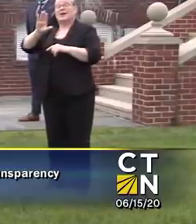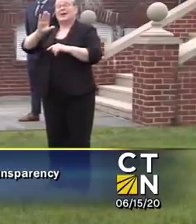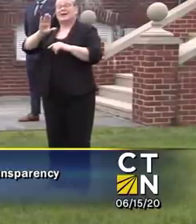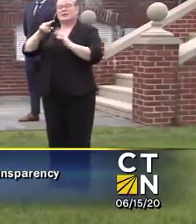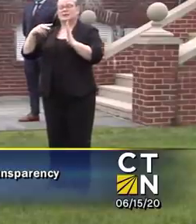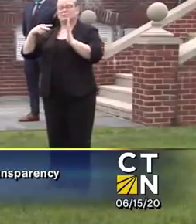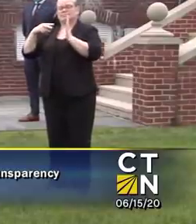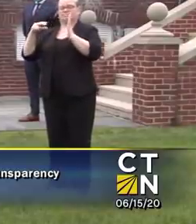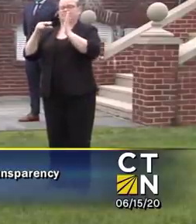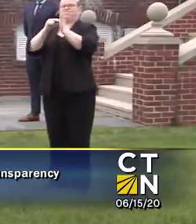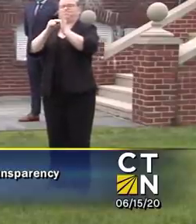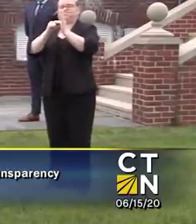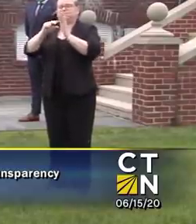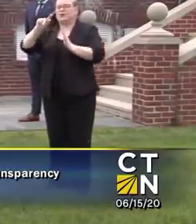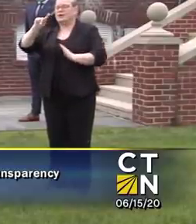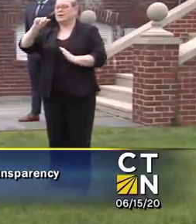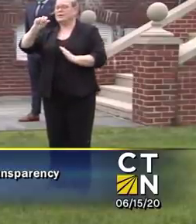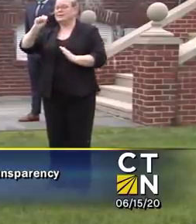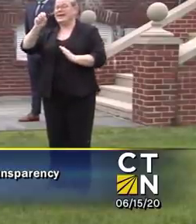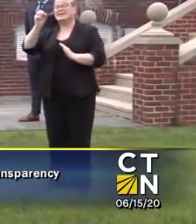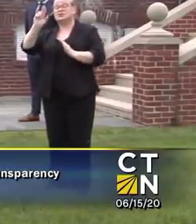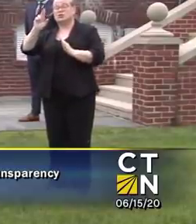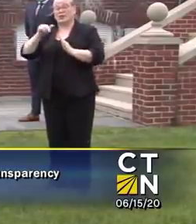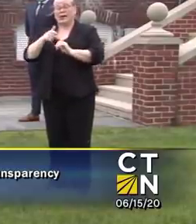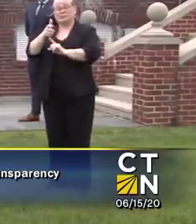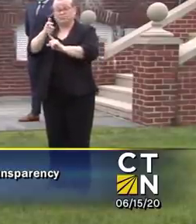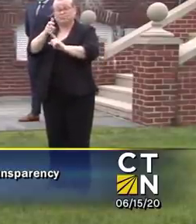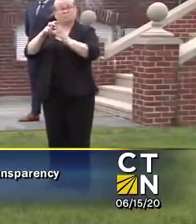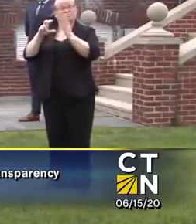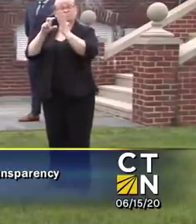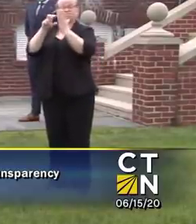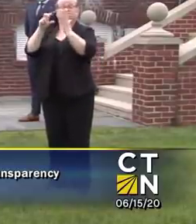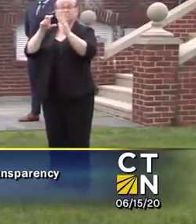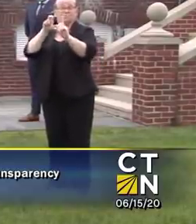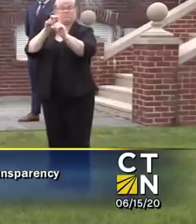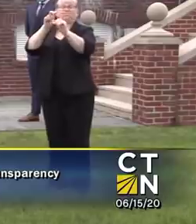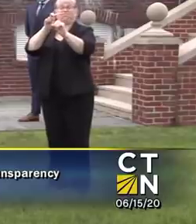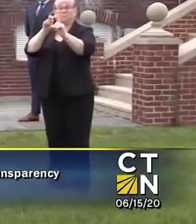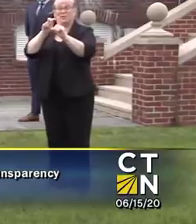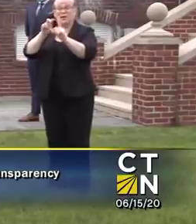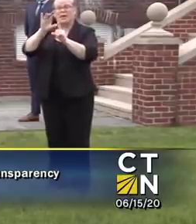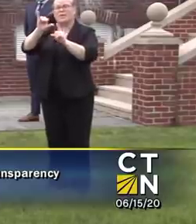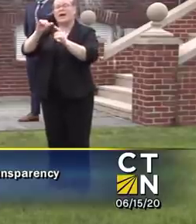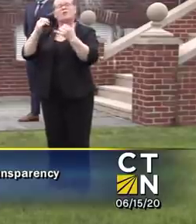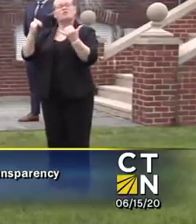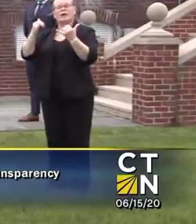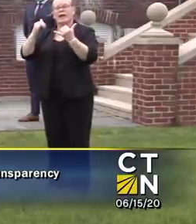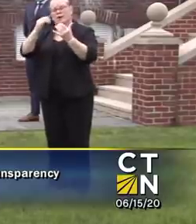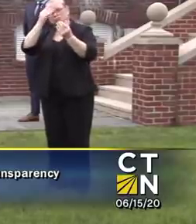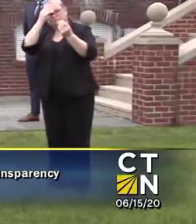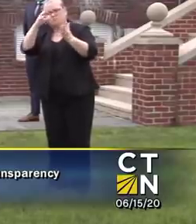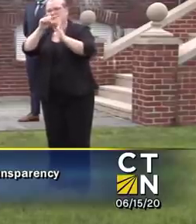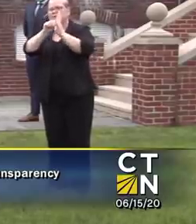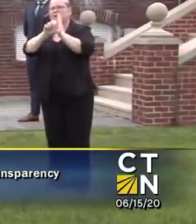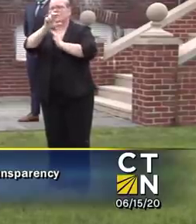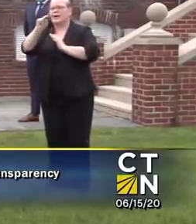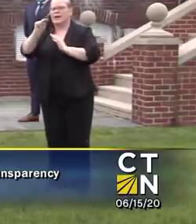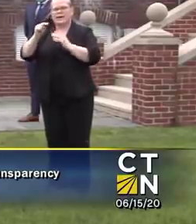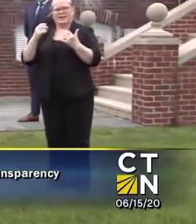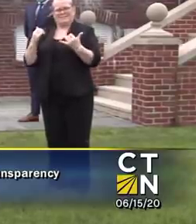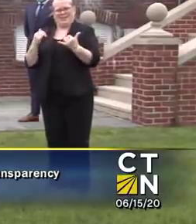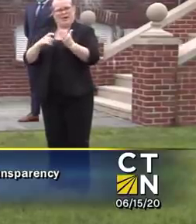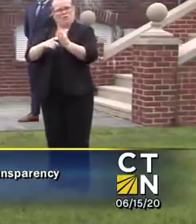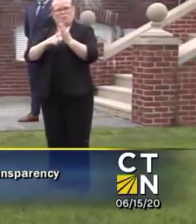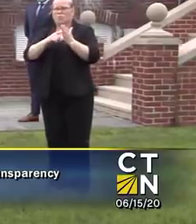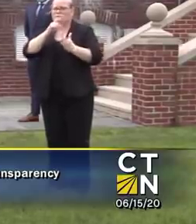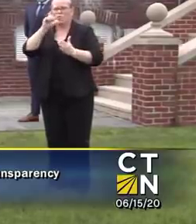report. That's required to the state of Connecticut. So what are you asking? I'm asking them for there to be a